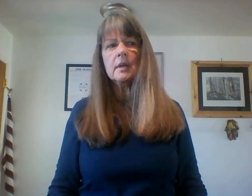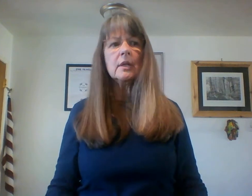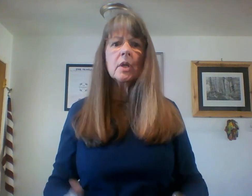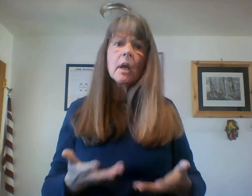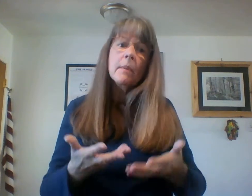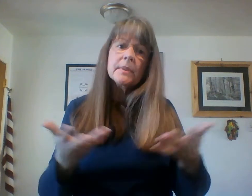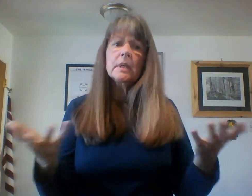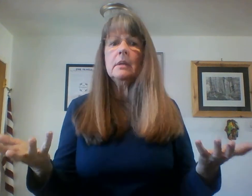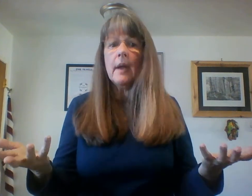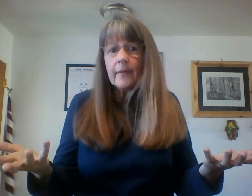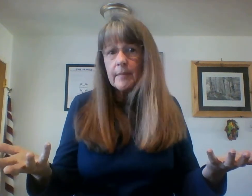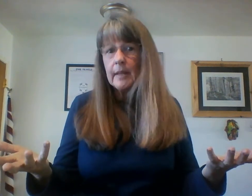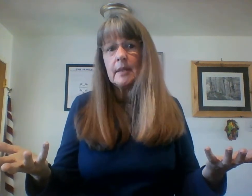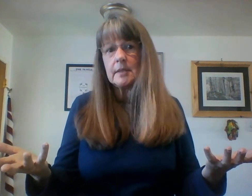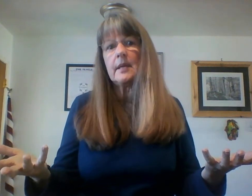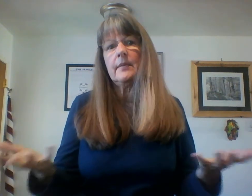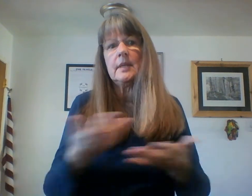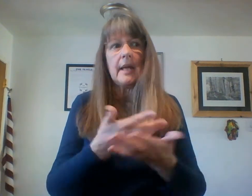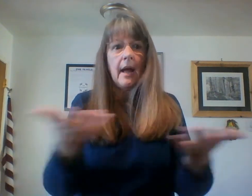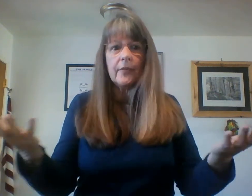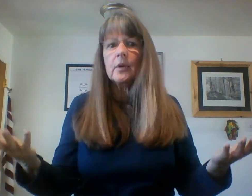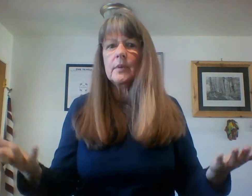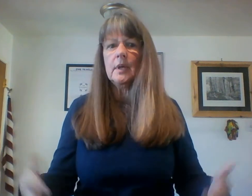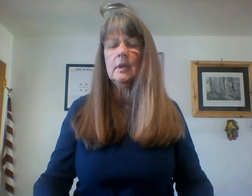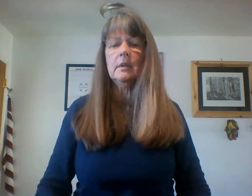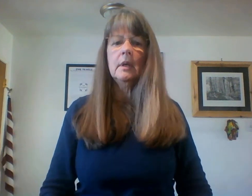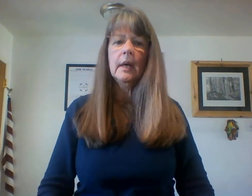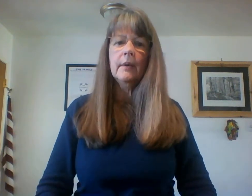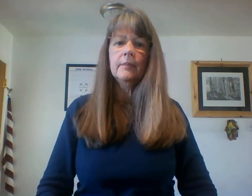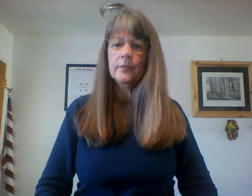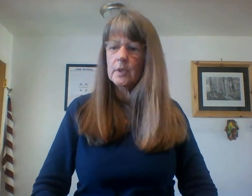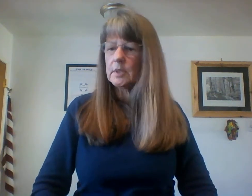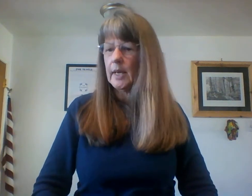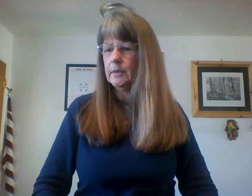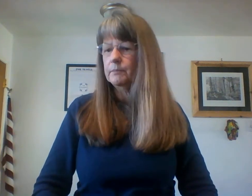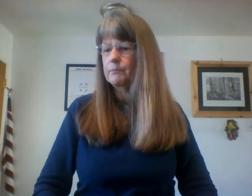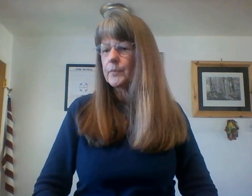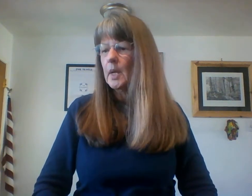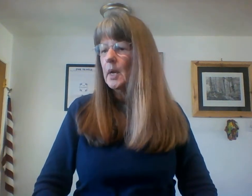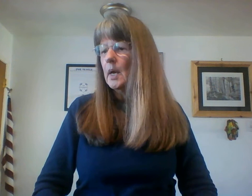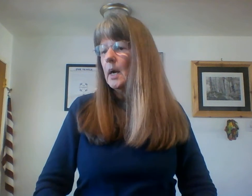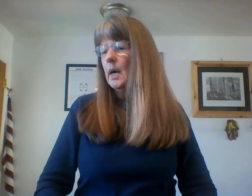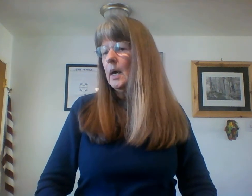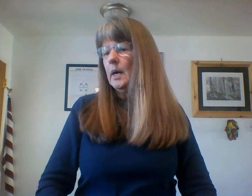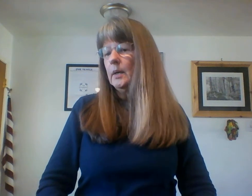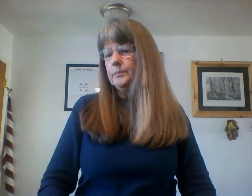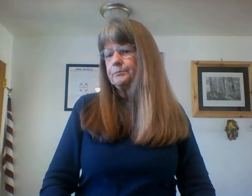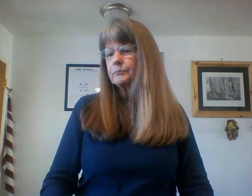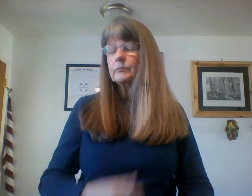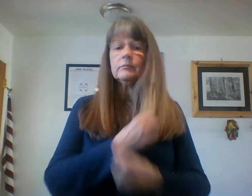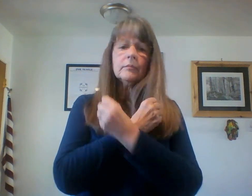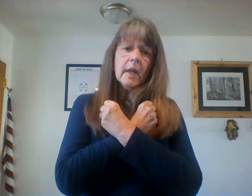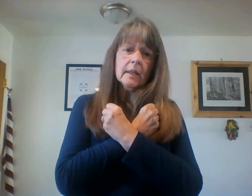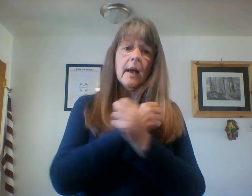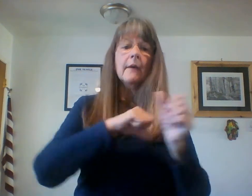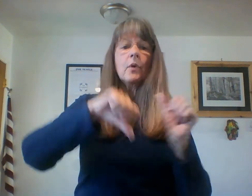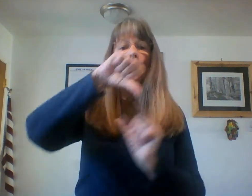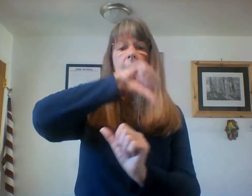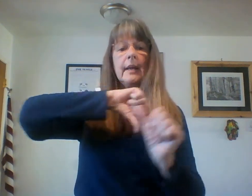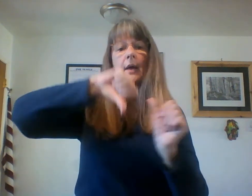it's encompassing everybody that's out there within the site. Um, love one another.